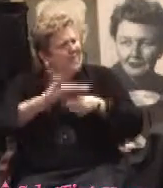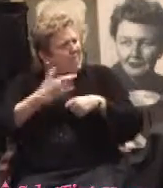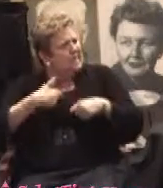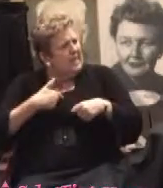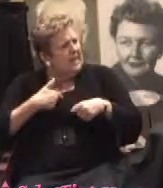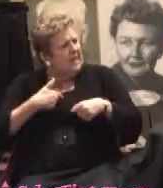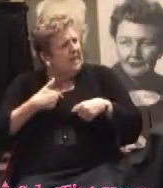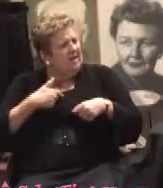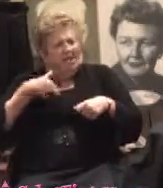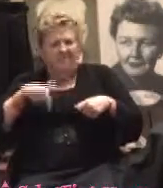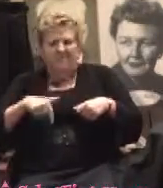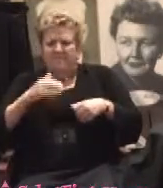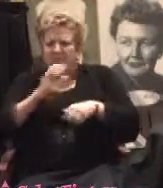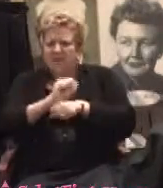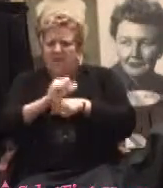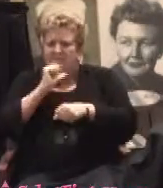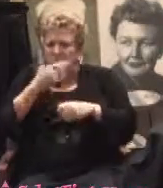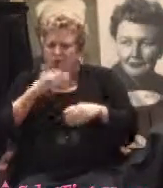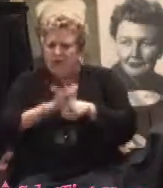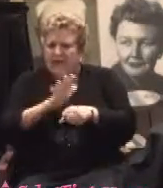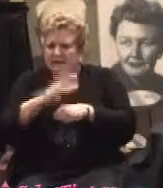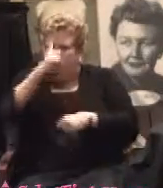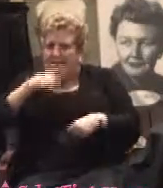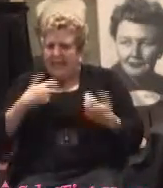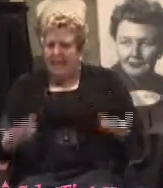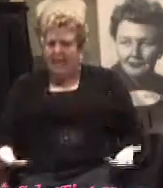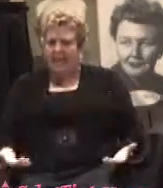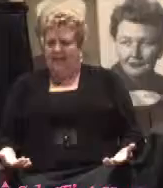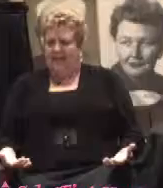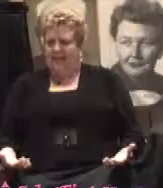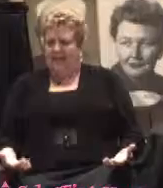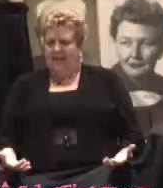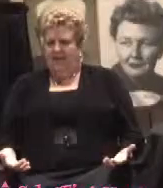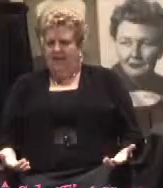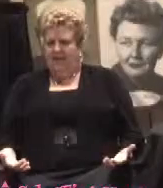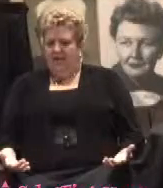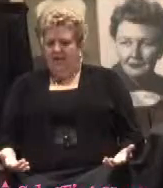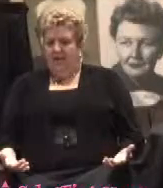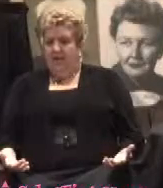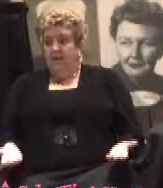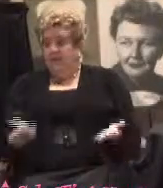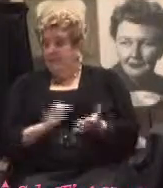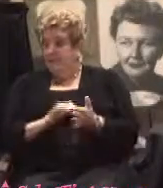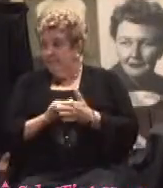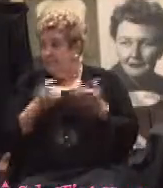beneath me, I go, once again, I got fired from a job that was beneath me. Anybody else have that happen?